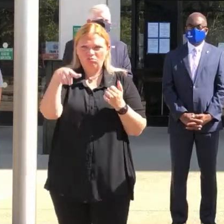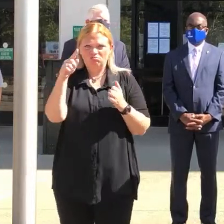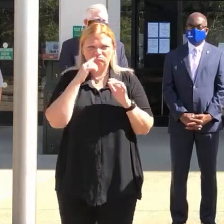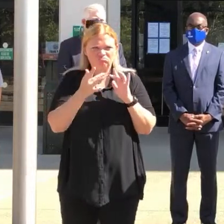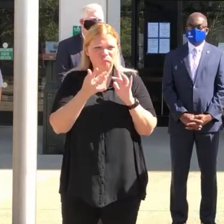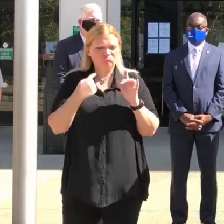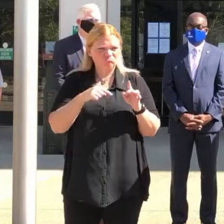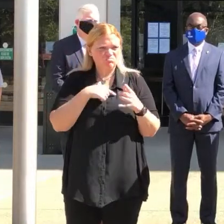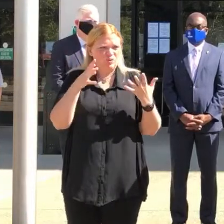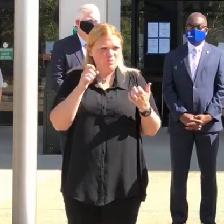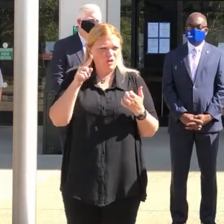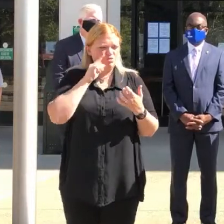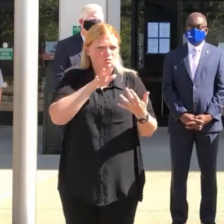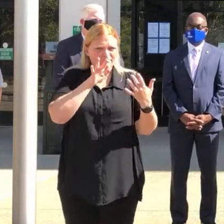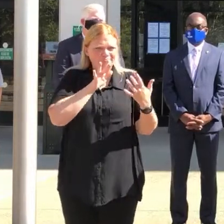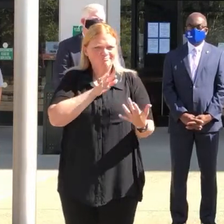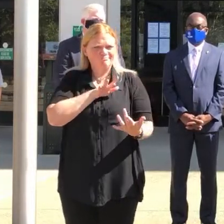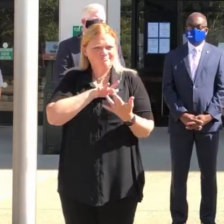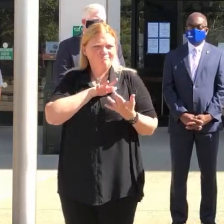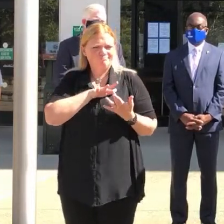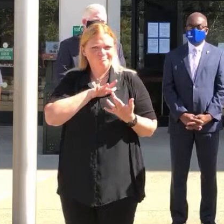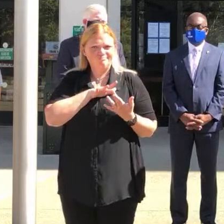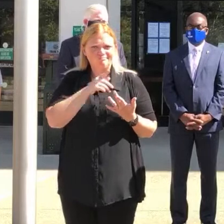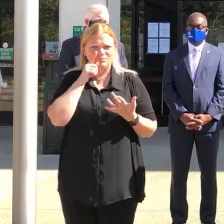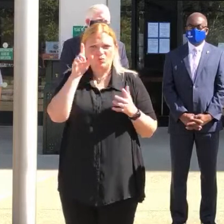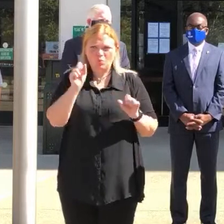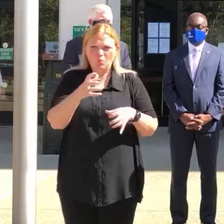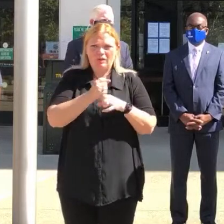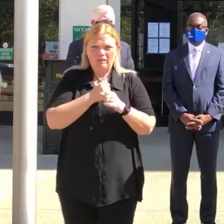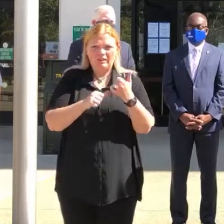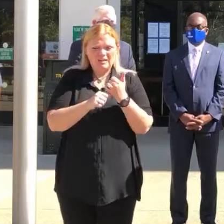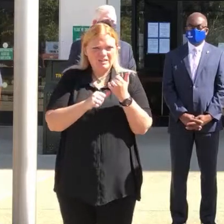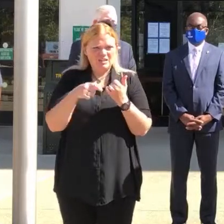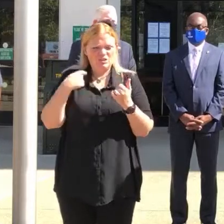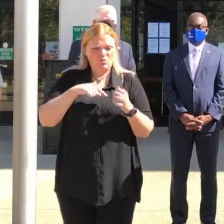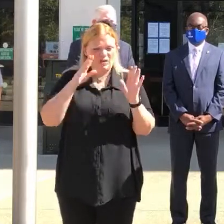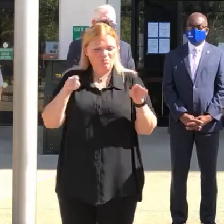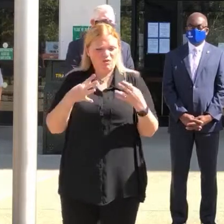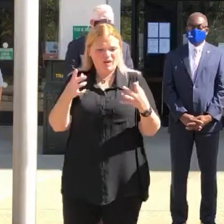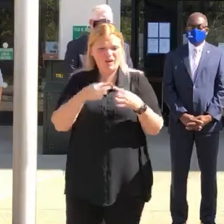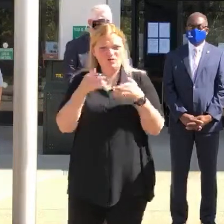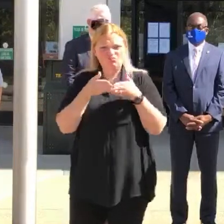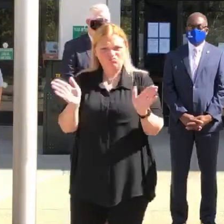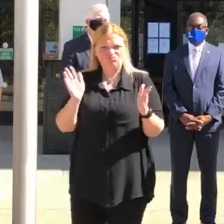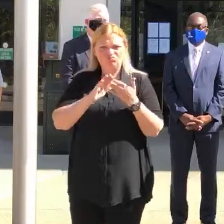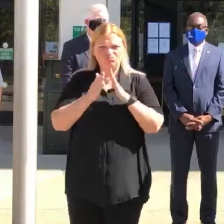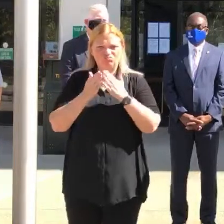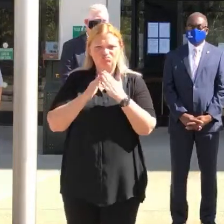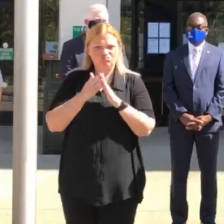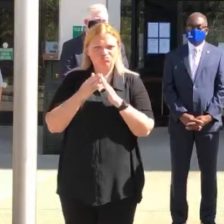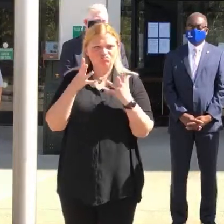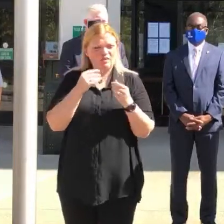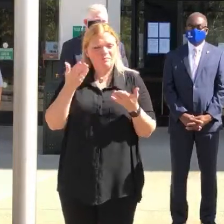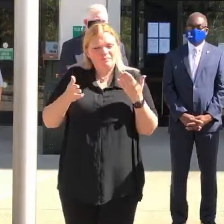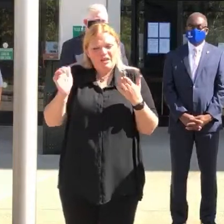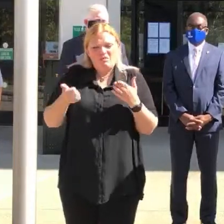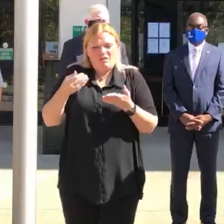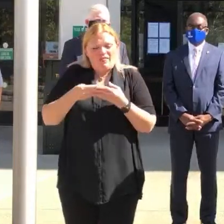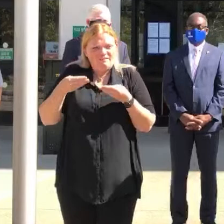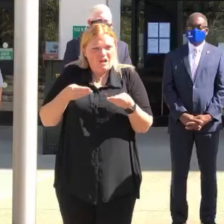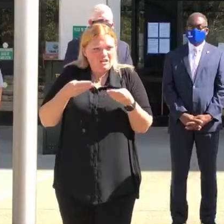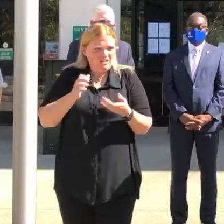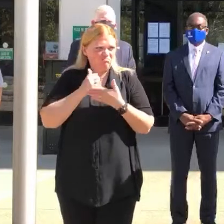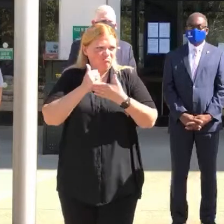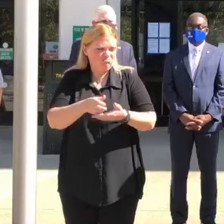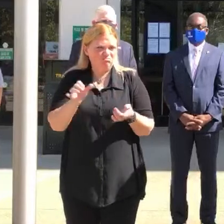us. We want you to reach out to us so that you can get the assistance that we are providing to the general community, and there may be other funding streams there that can help